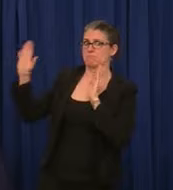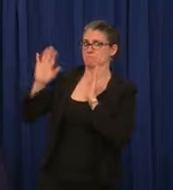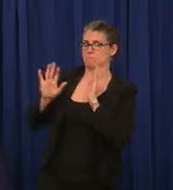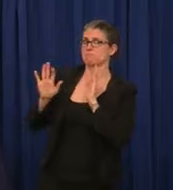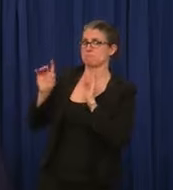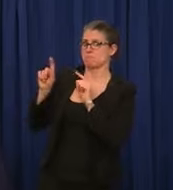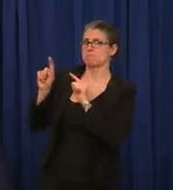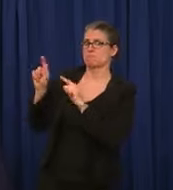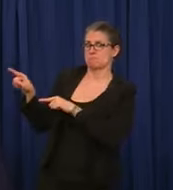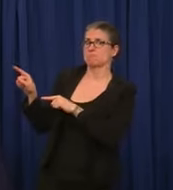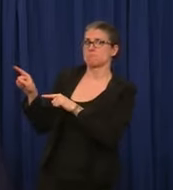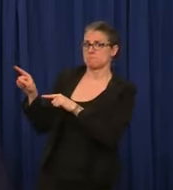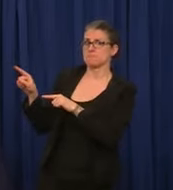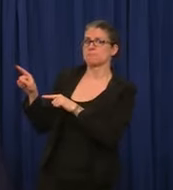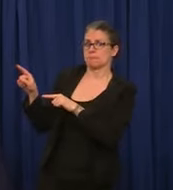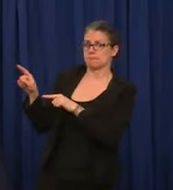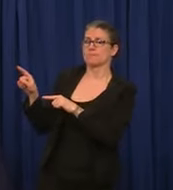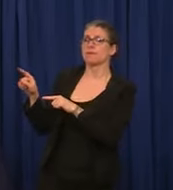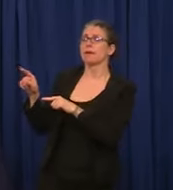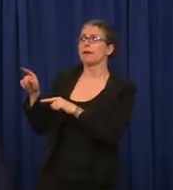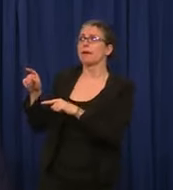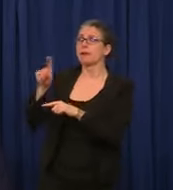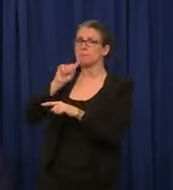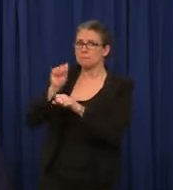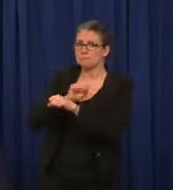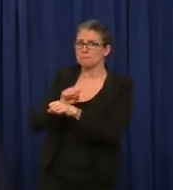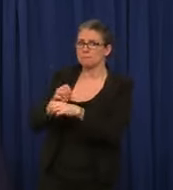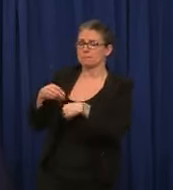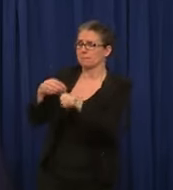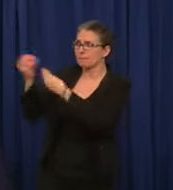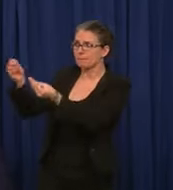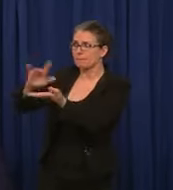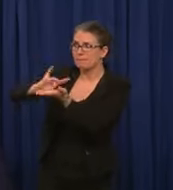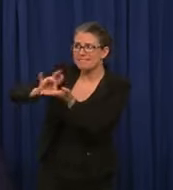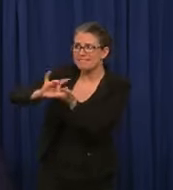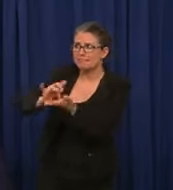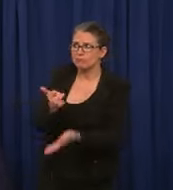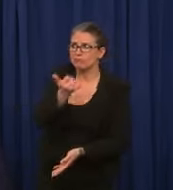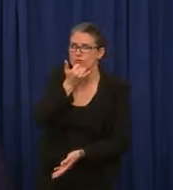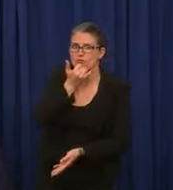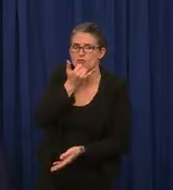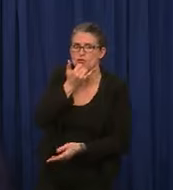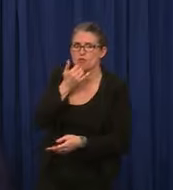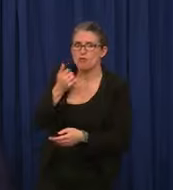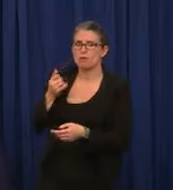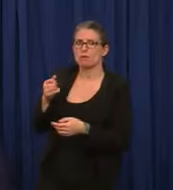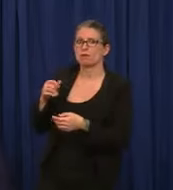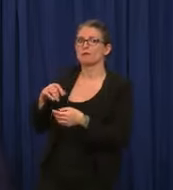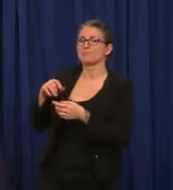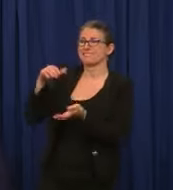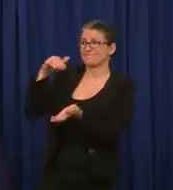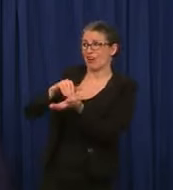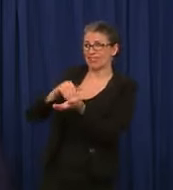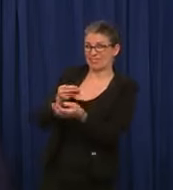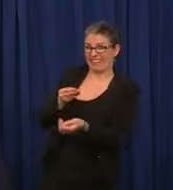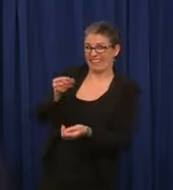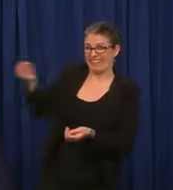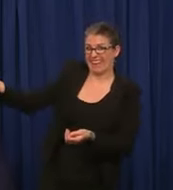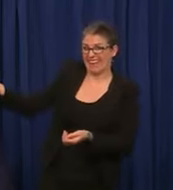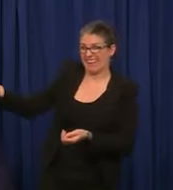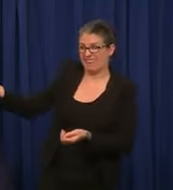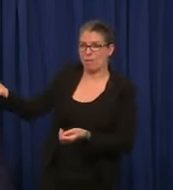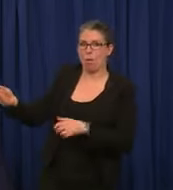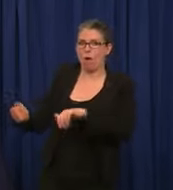stockpile things. I'm wondering if you had any reports of that in Maine and if you're considering any measures to restrict the filling of